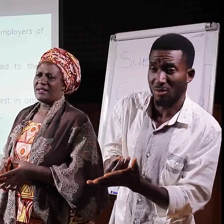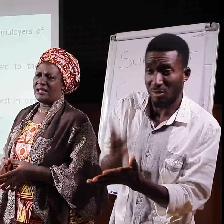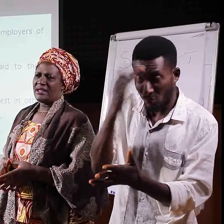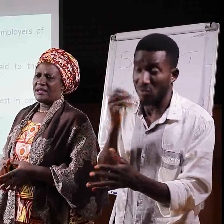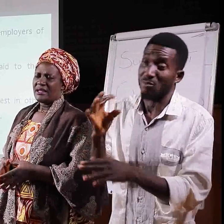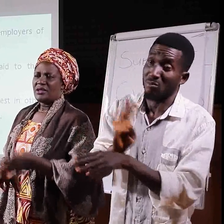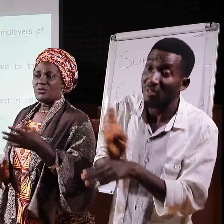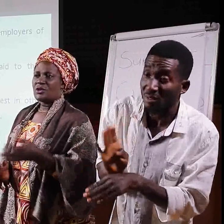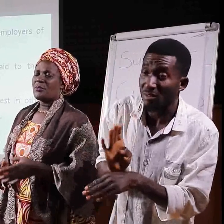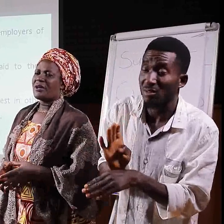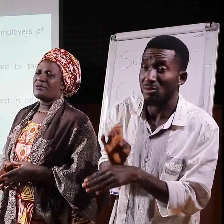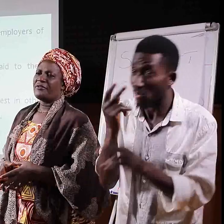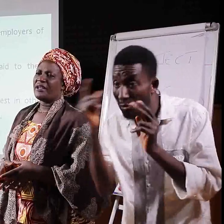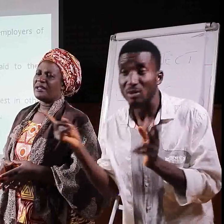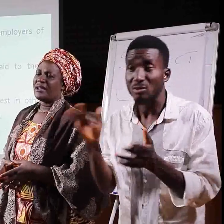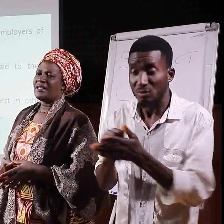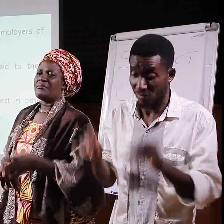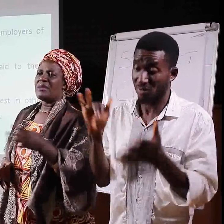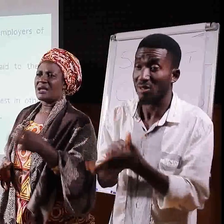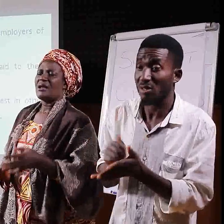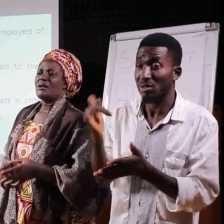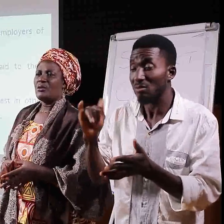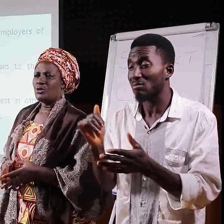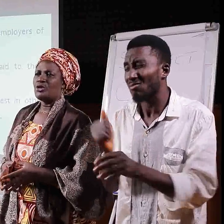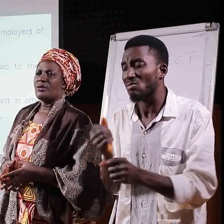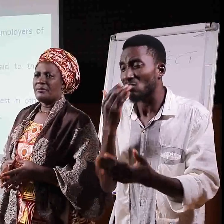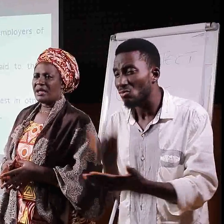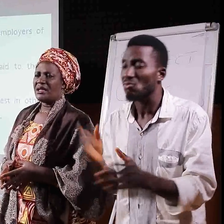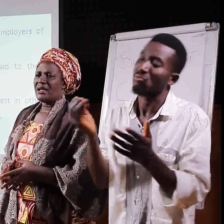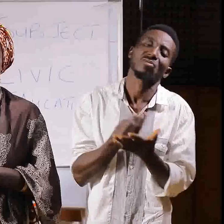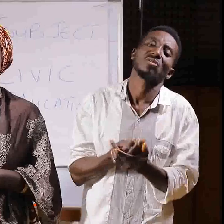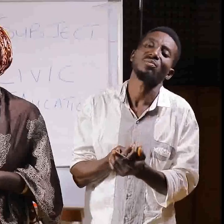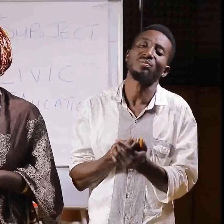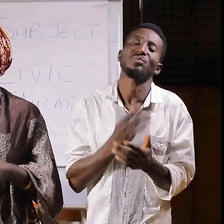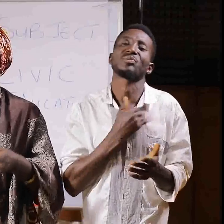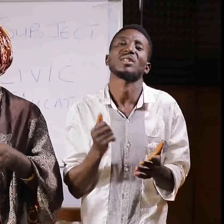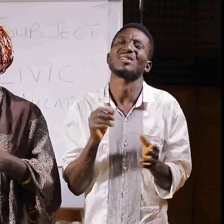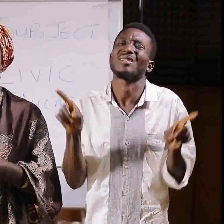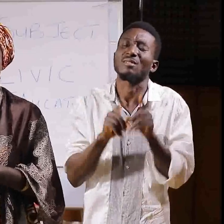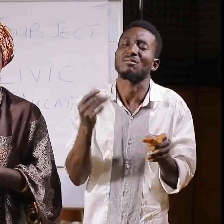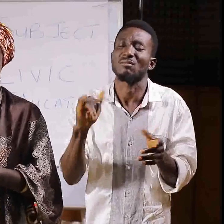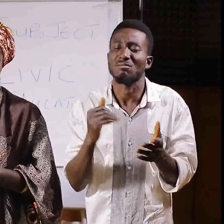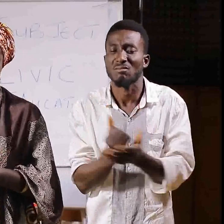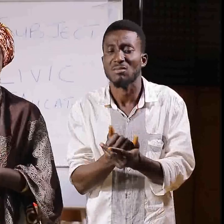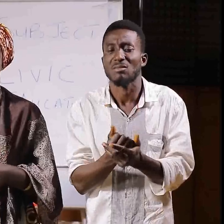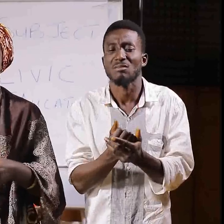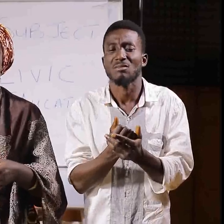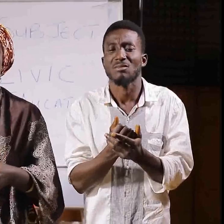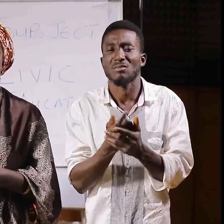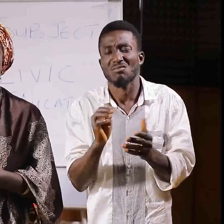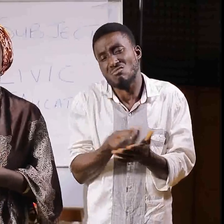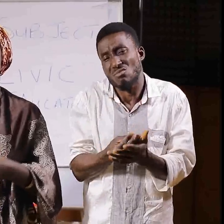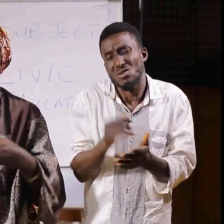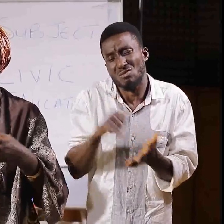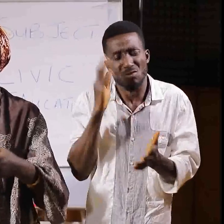make per day. You'll be surprised to find out that they make good money. And as they make that income, it will